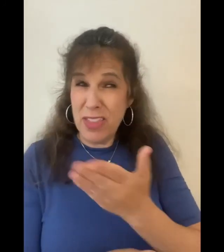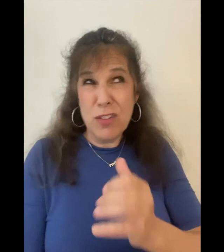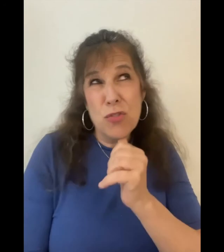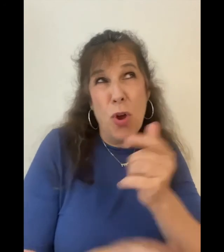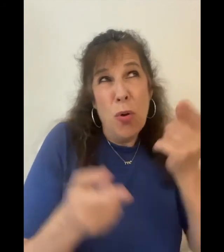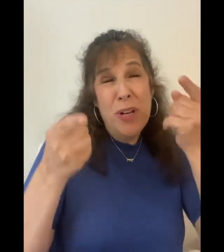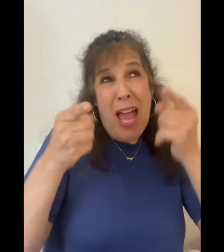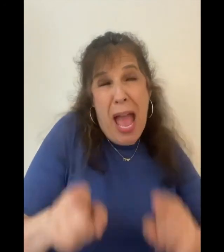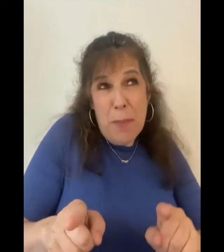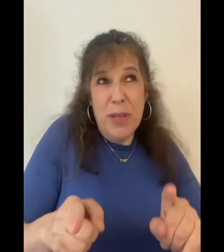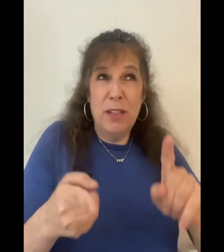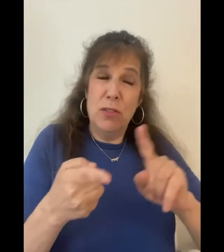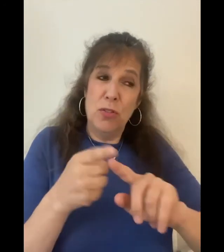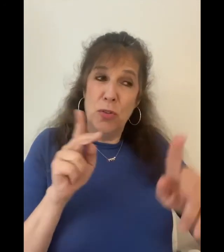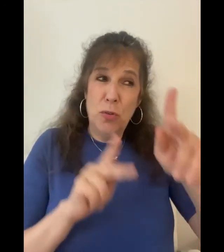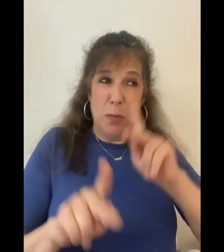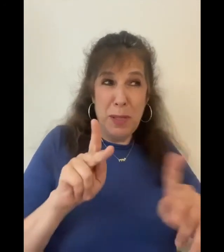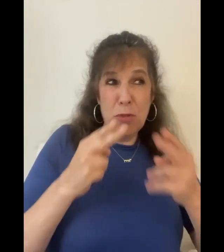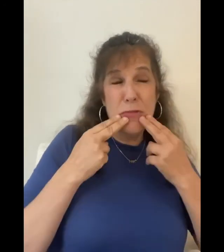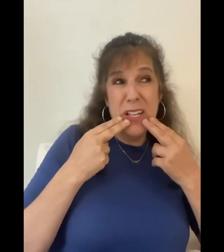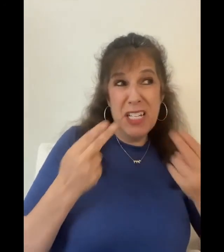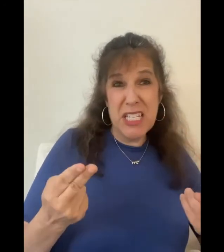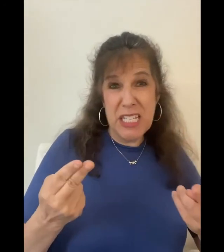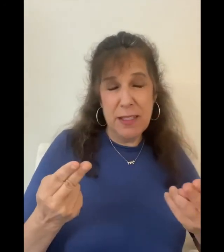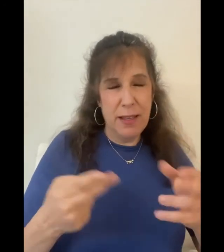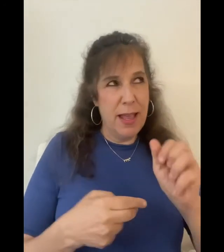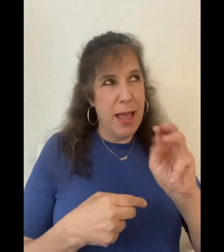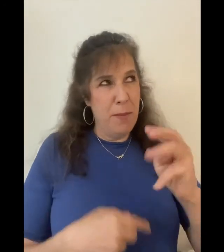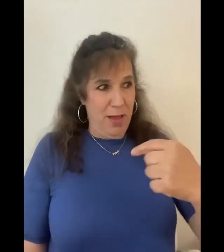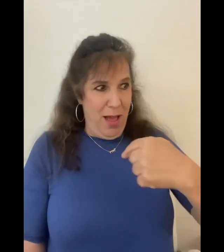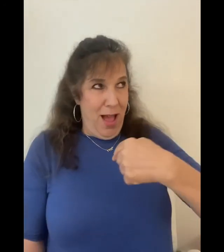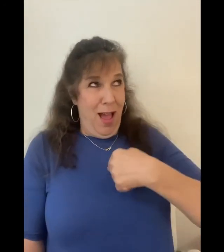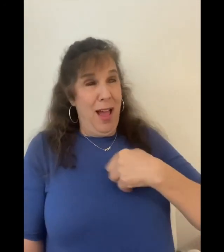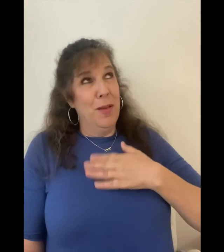not deserve them? Am I my brother's keeper? Isn't it you?